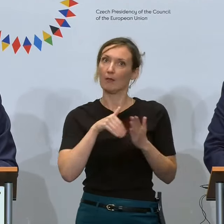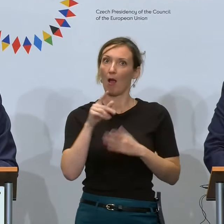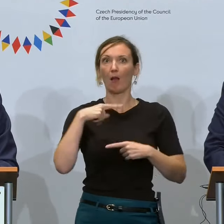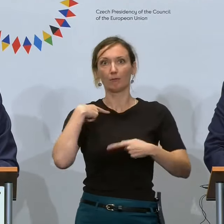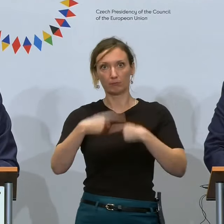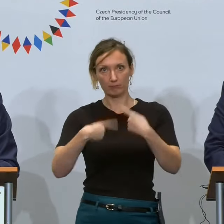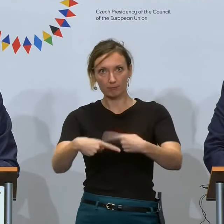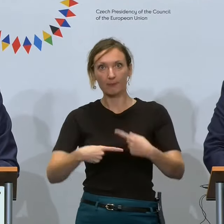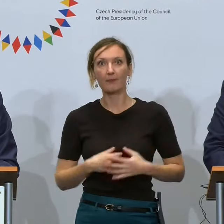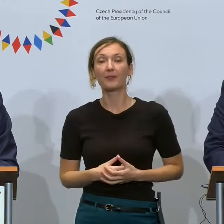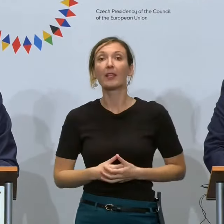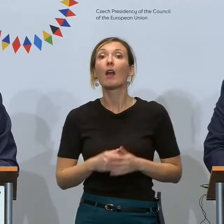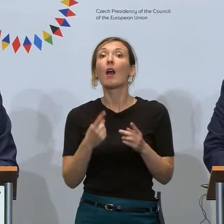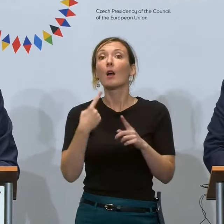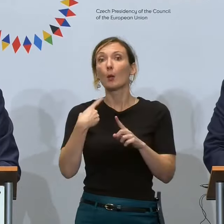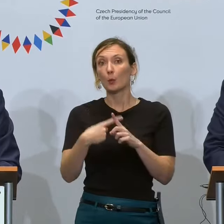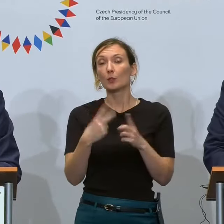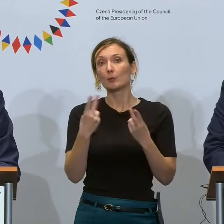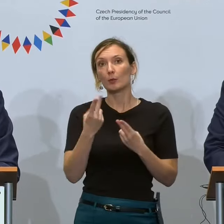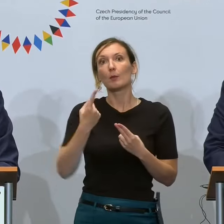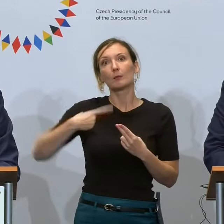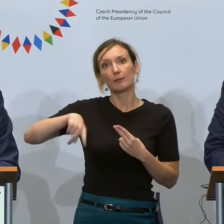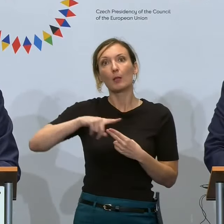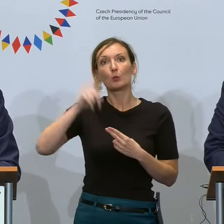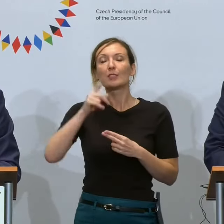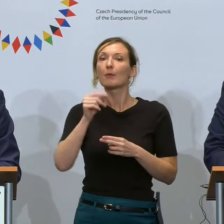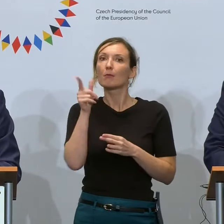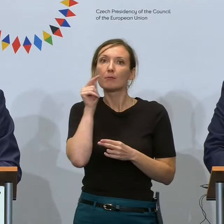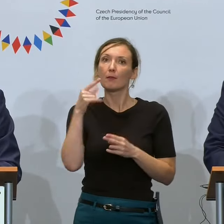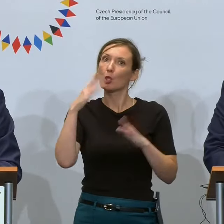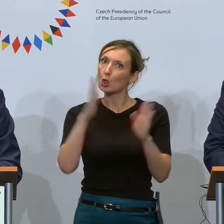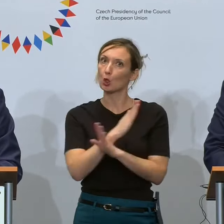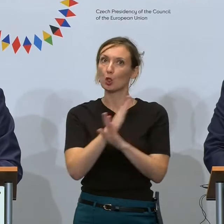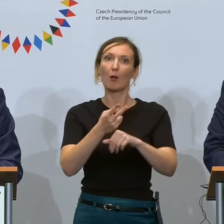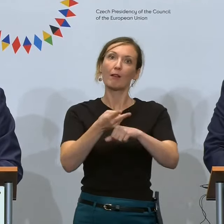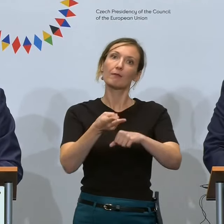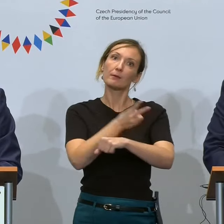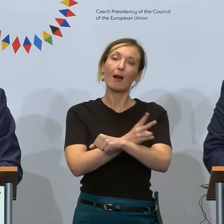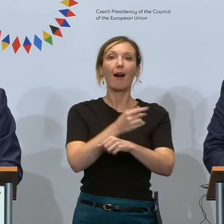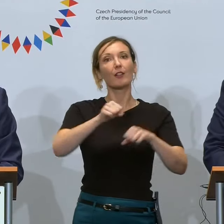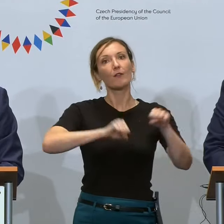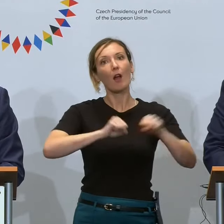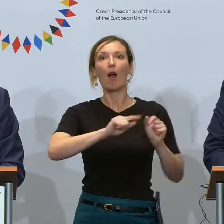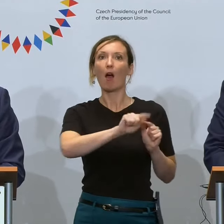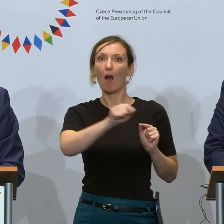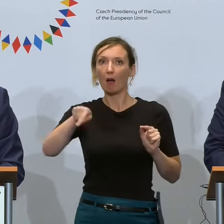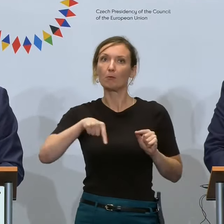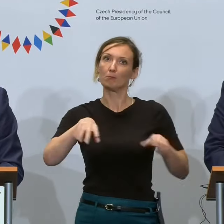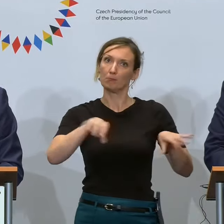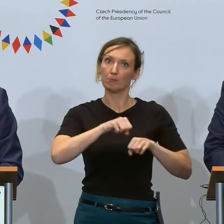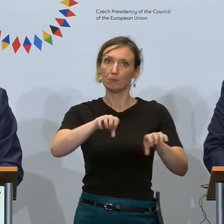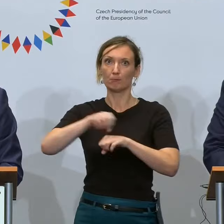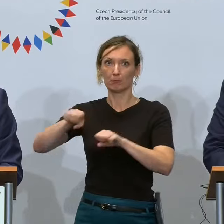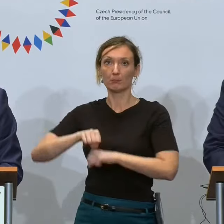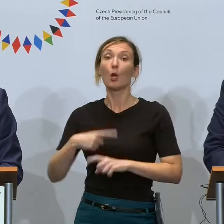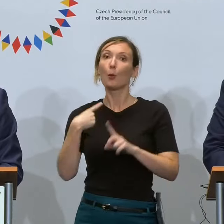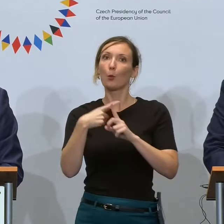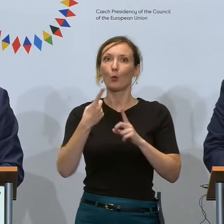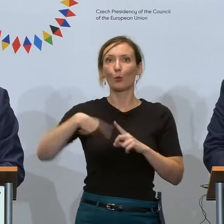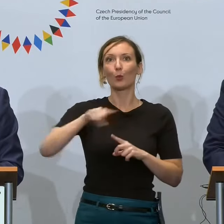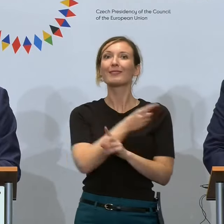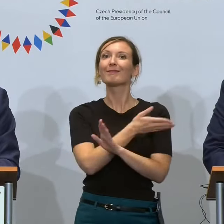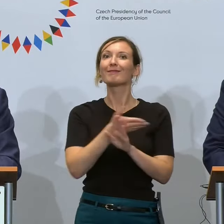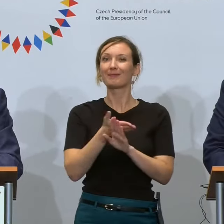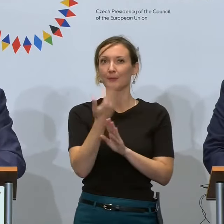to make the decision about that issue as soon as possible. We also agreed on accelerating